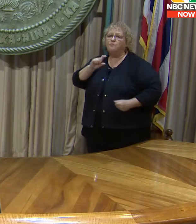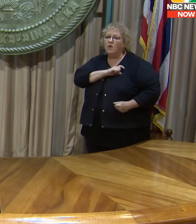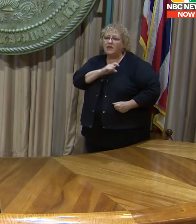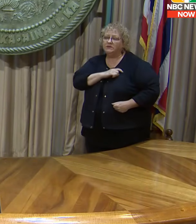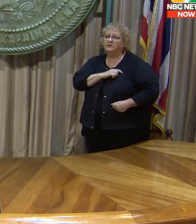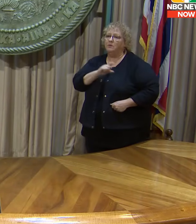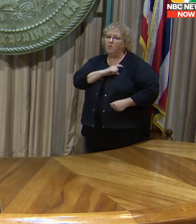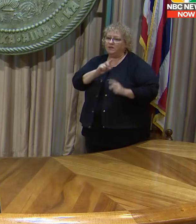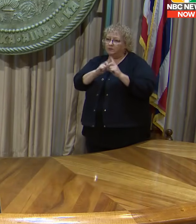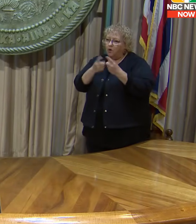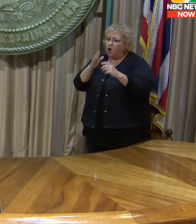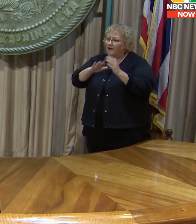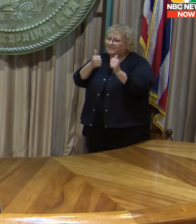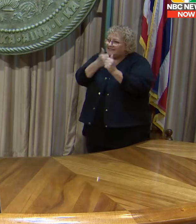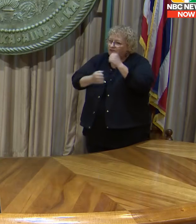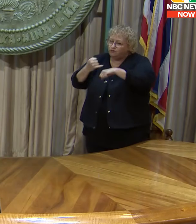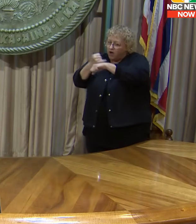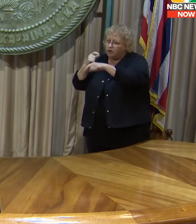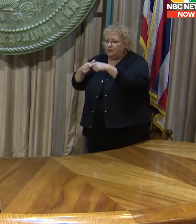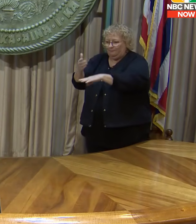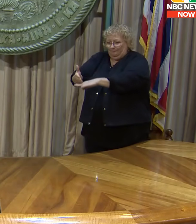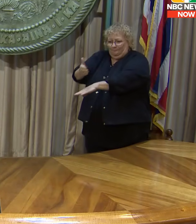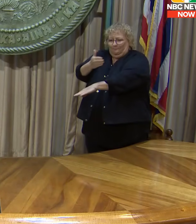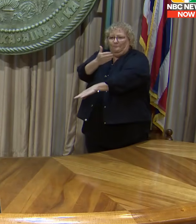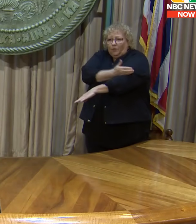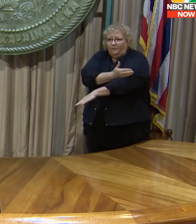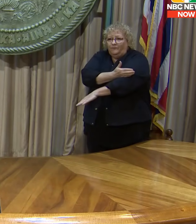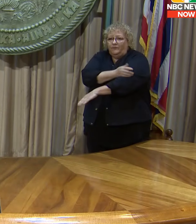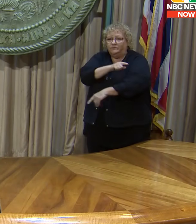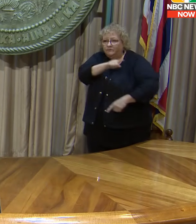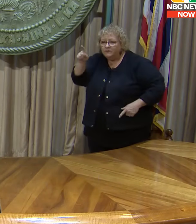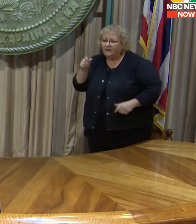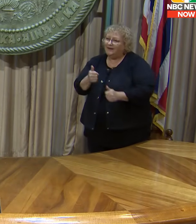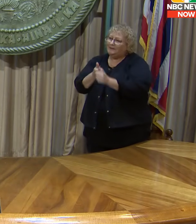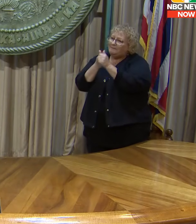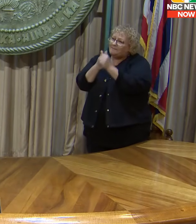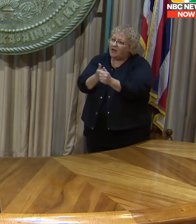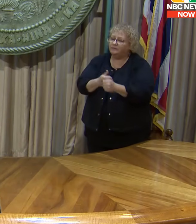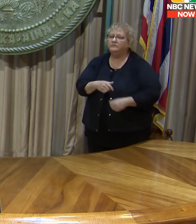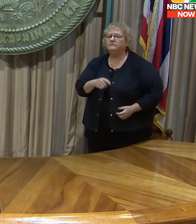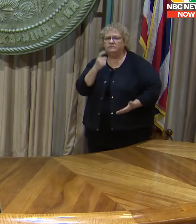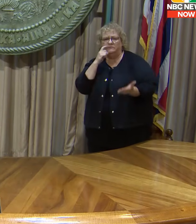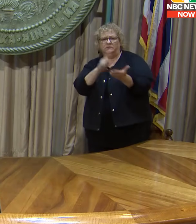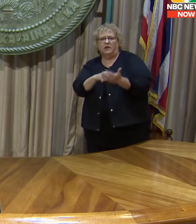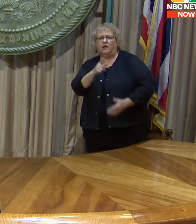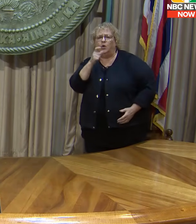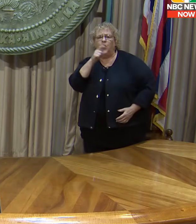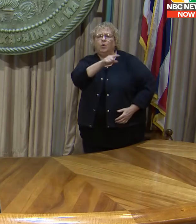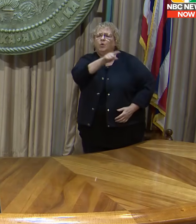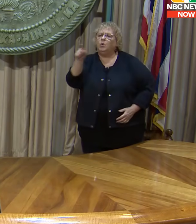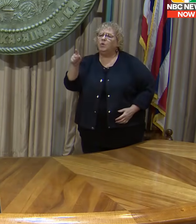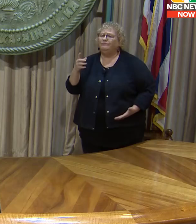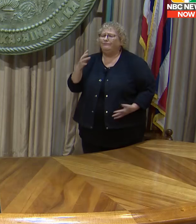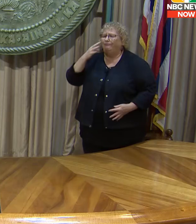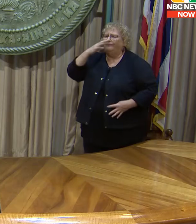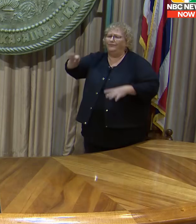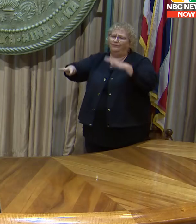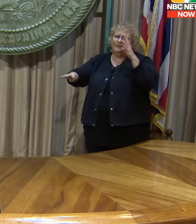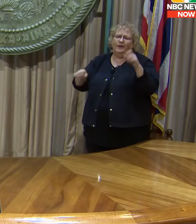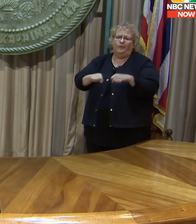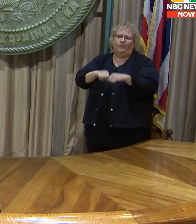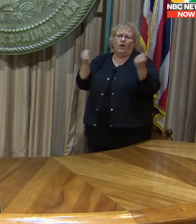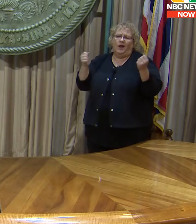all across the state to improve our systems of identifying those who may be in violation